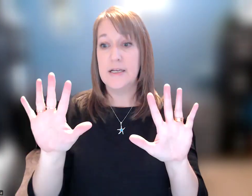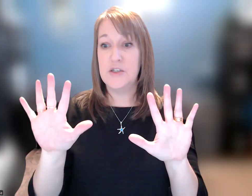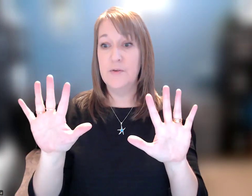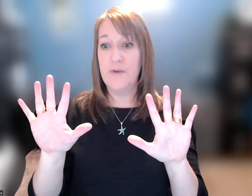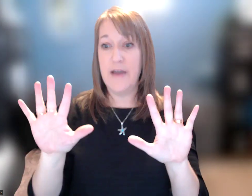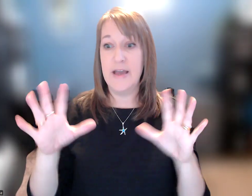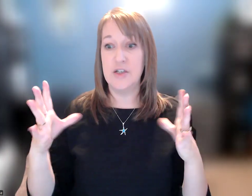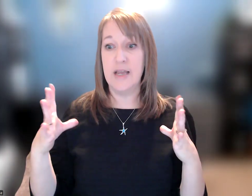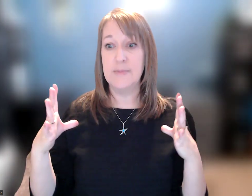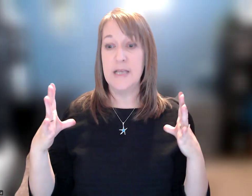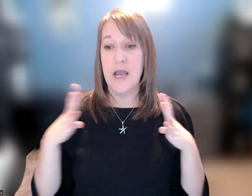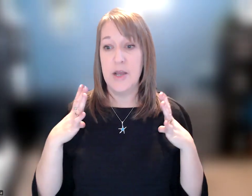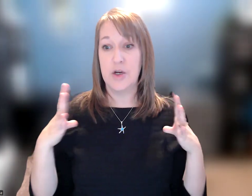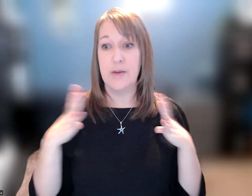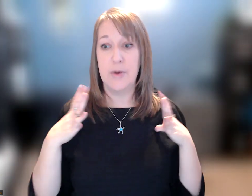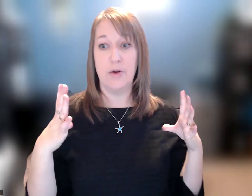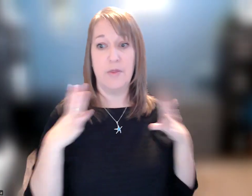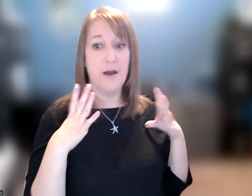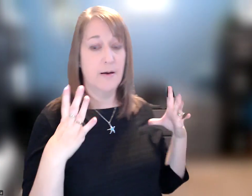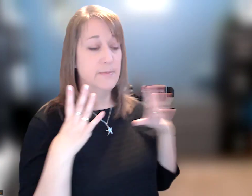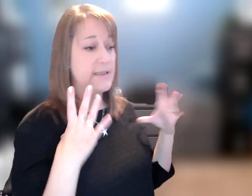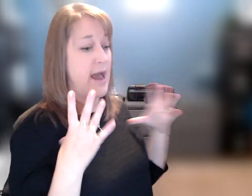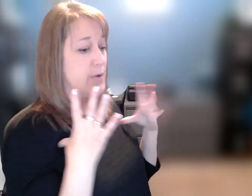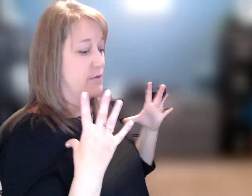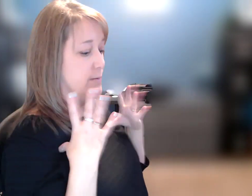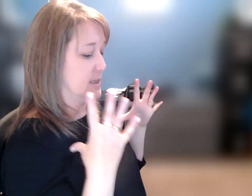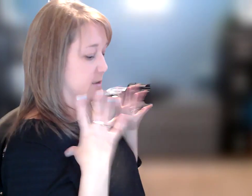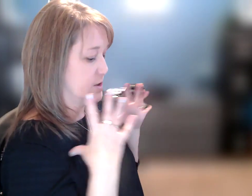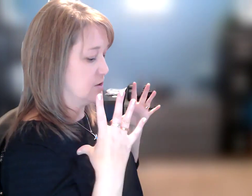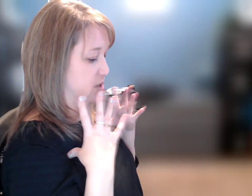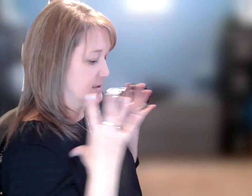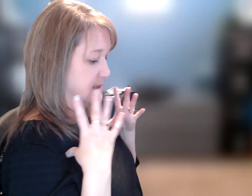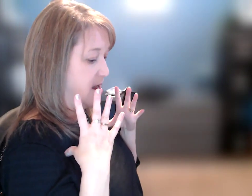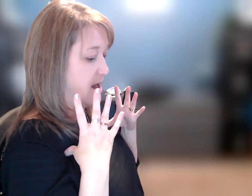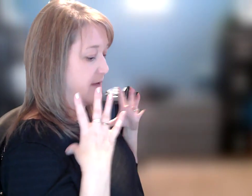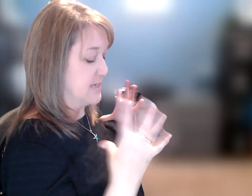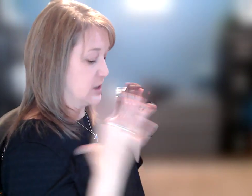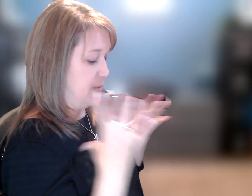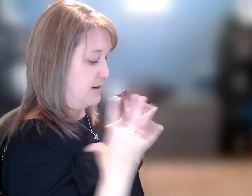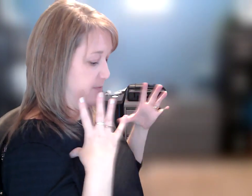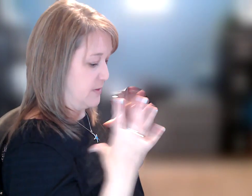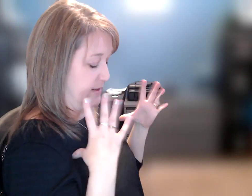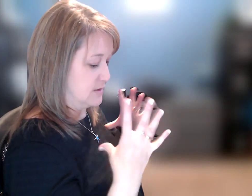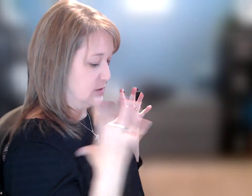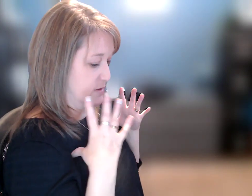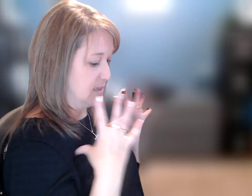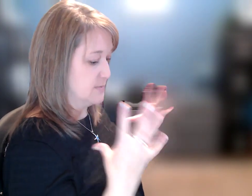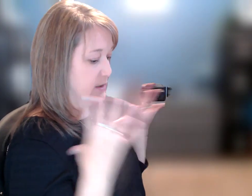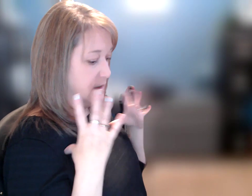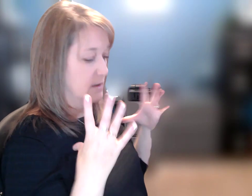two five hand shapes, and you're going to put your thumbs, tap your thumbs against your chest. I've seen it go back and forth like this too sometimes,